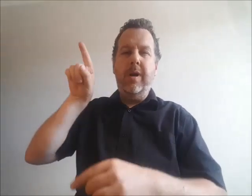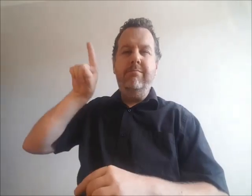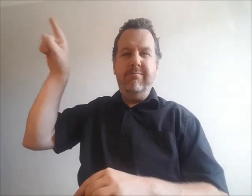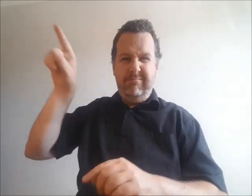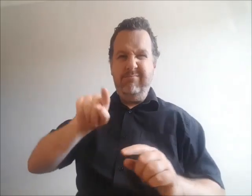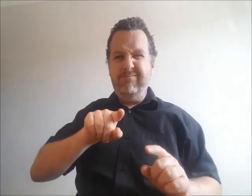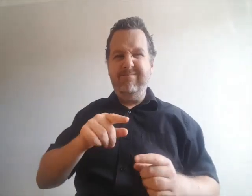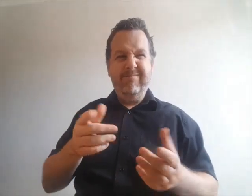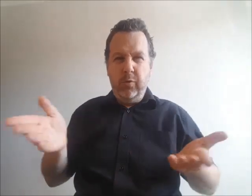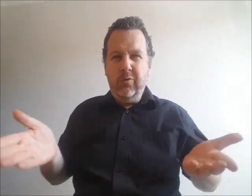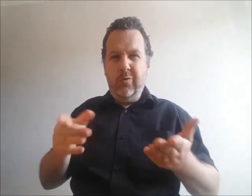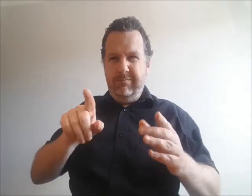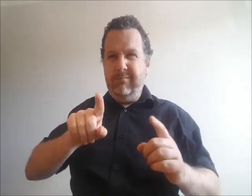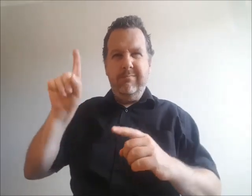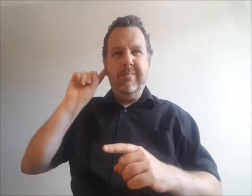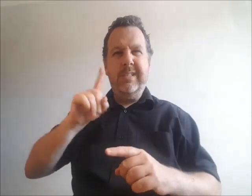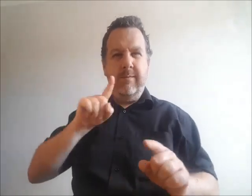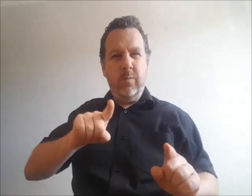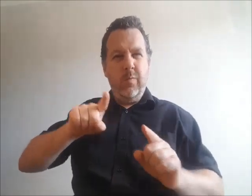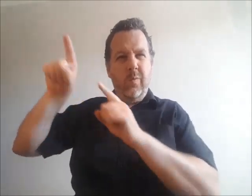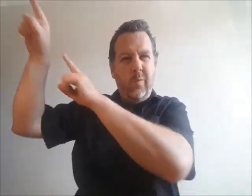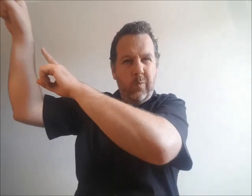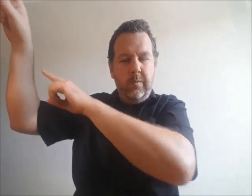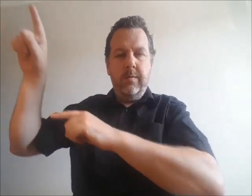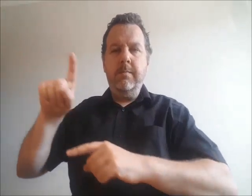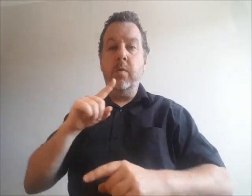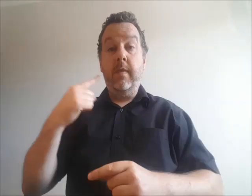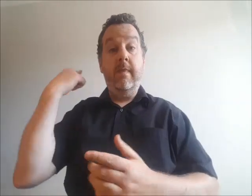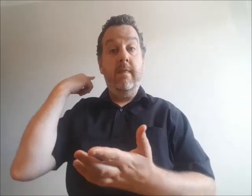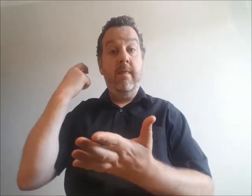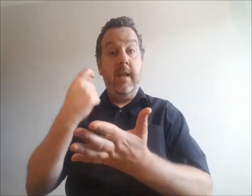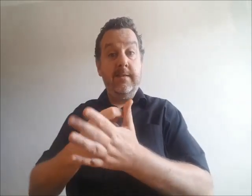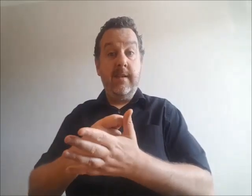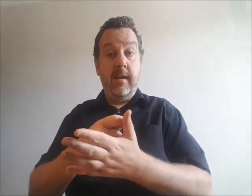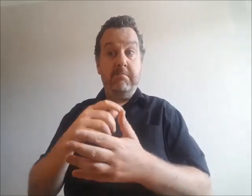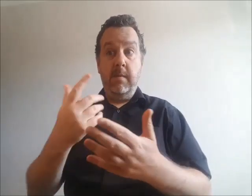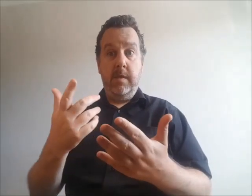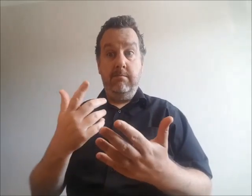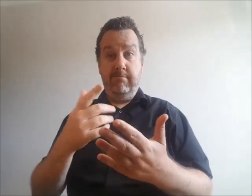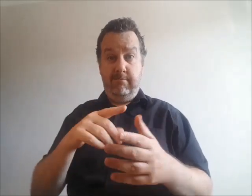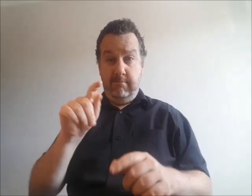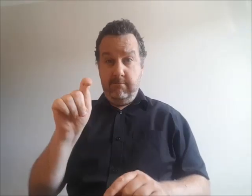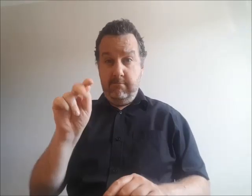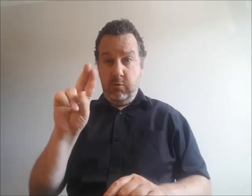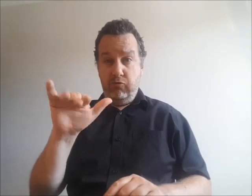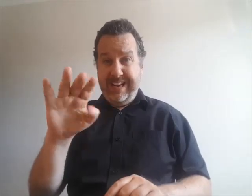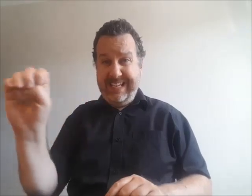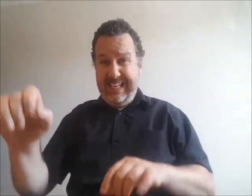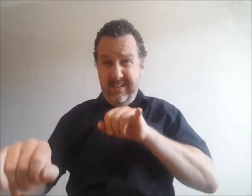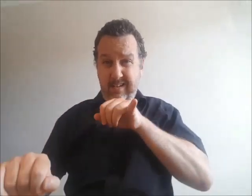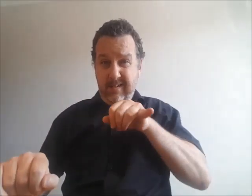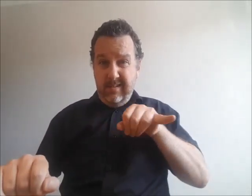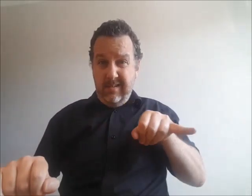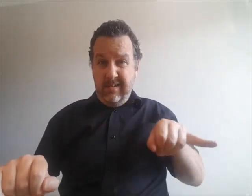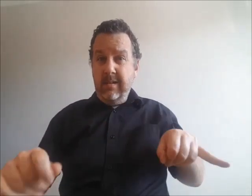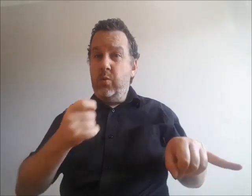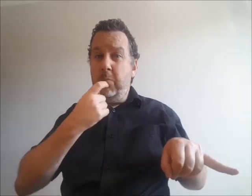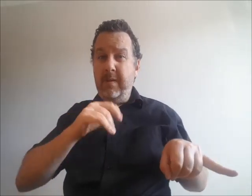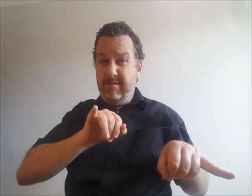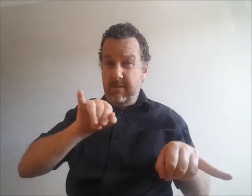that the Cabra schools were there and there was an encouragement for deaf children to go to Dublin for their education. But at the time, Tralee was, it's obviously quite